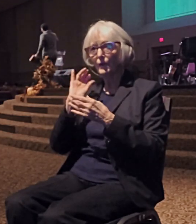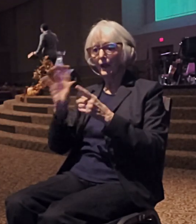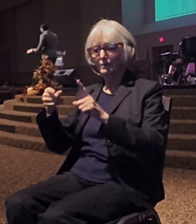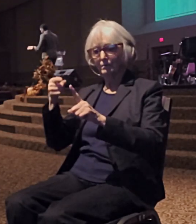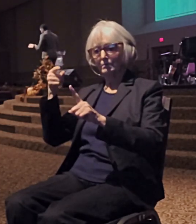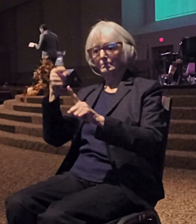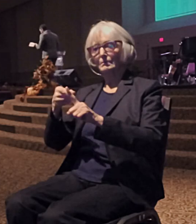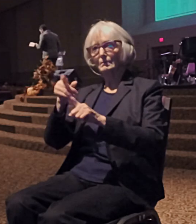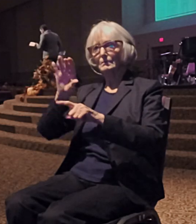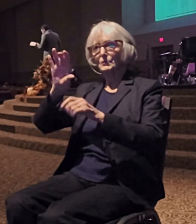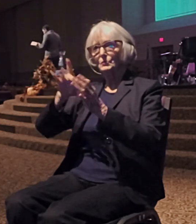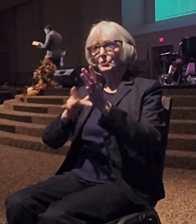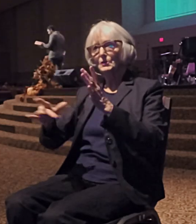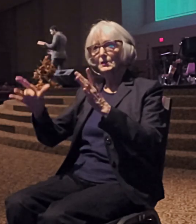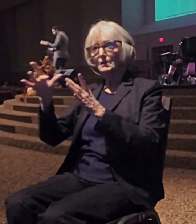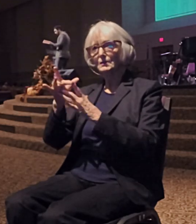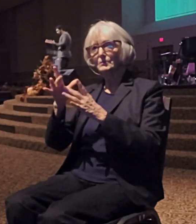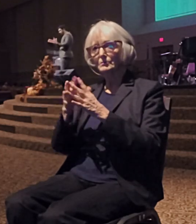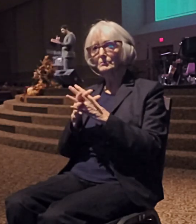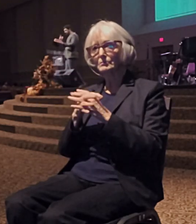Jesus.